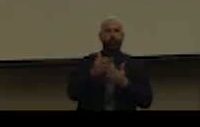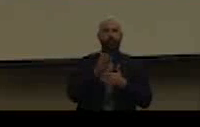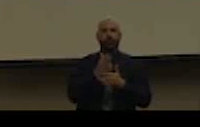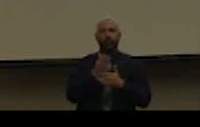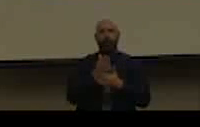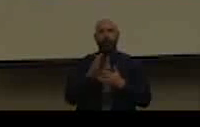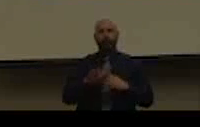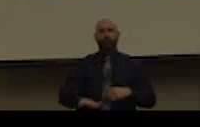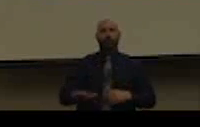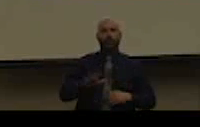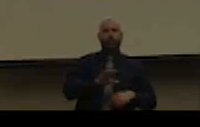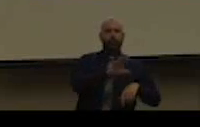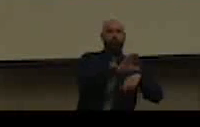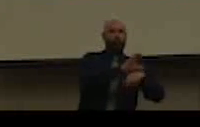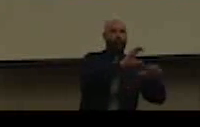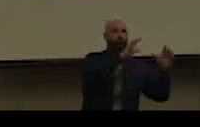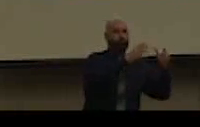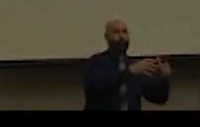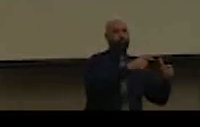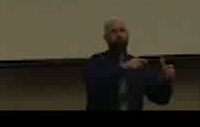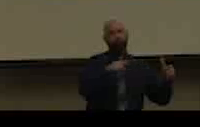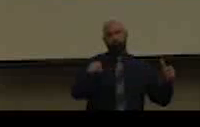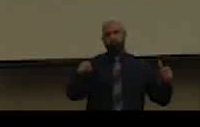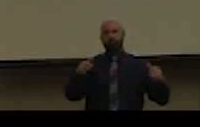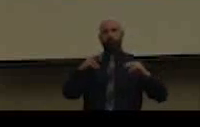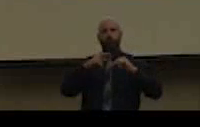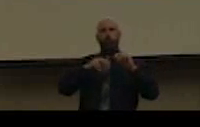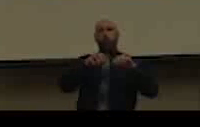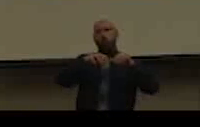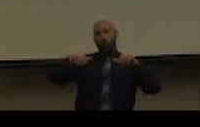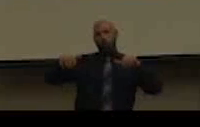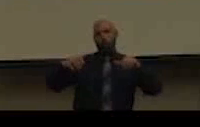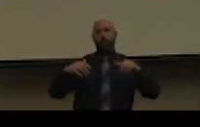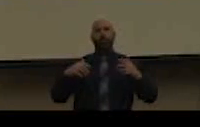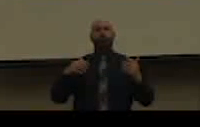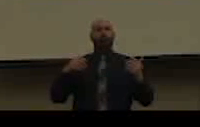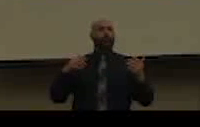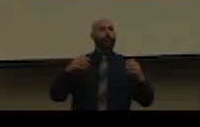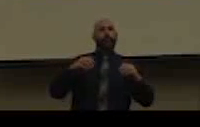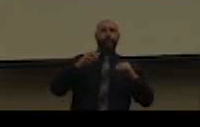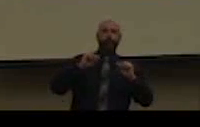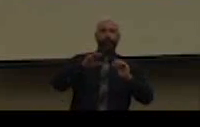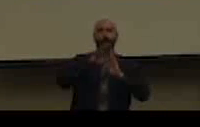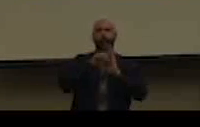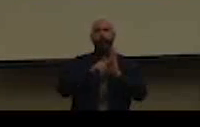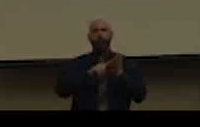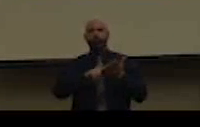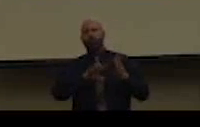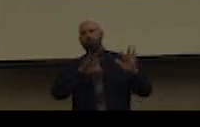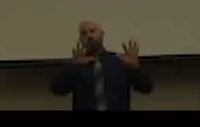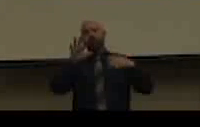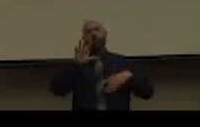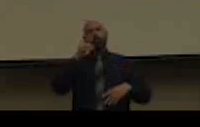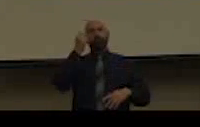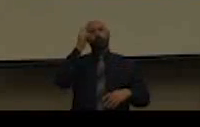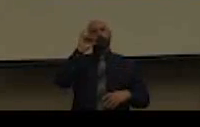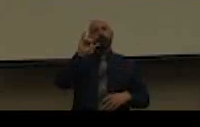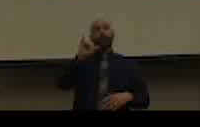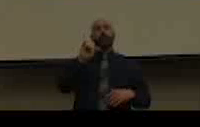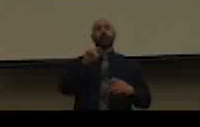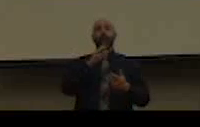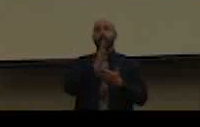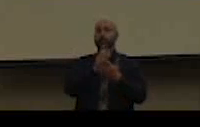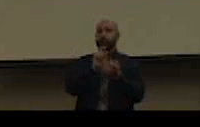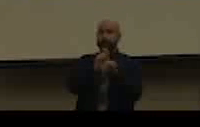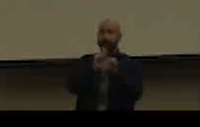So although they can all be background checked and all that, I get that. But there are some really specific things that are gonna inhibit some type